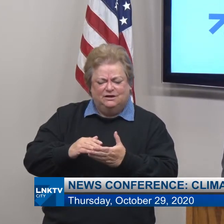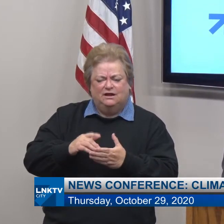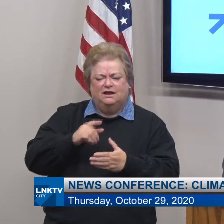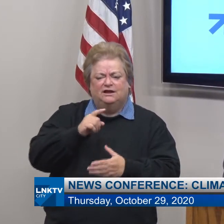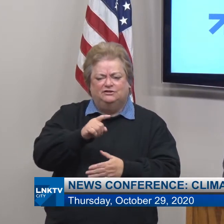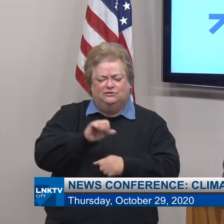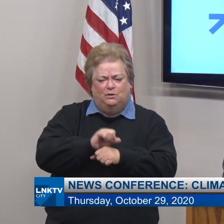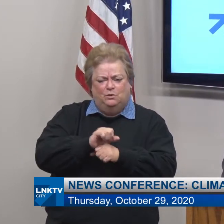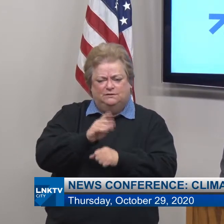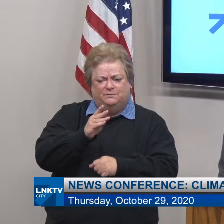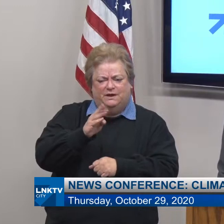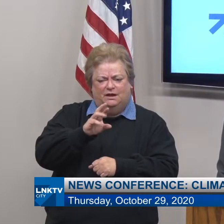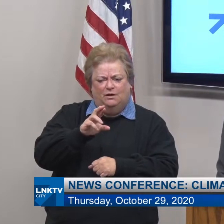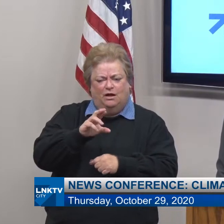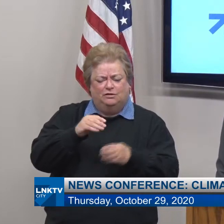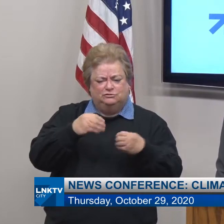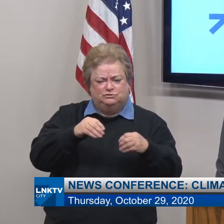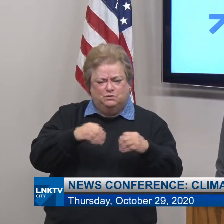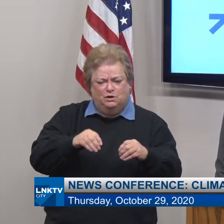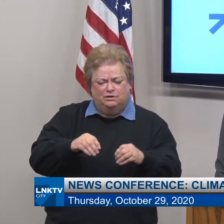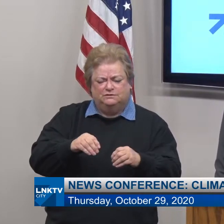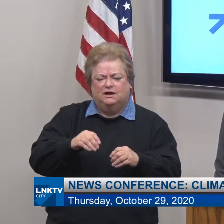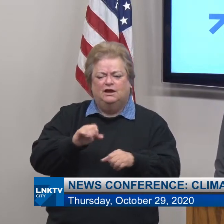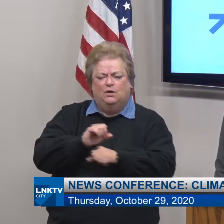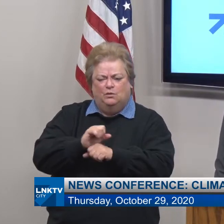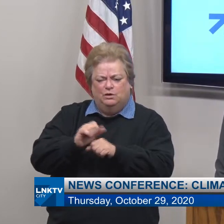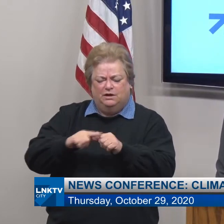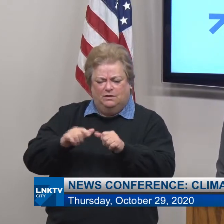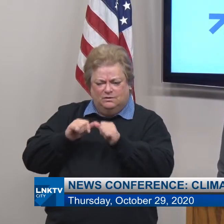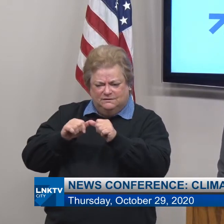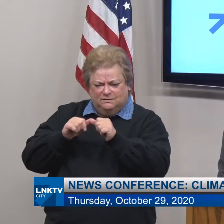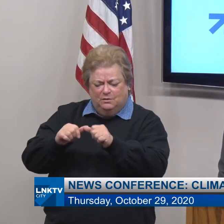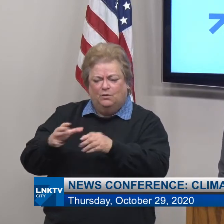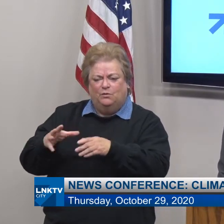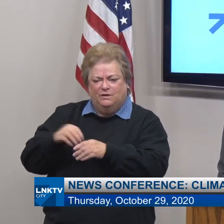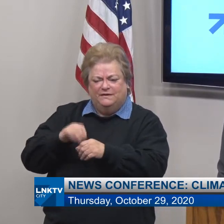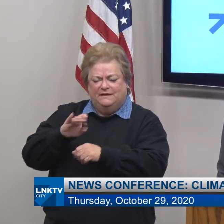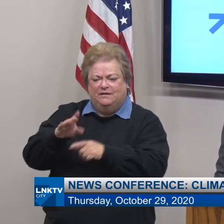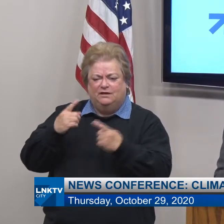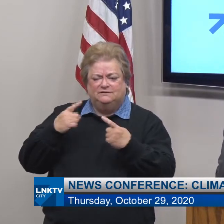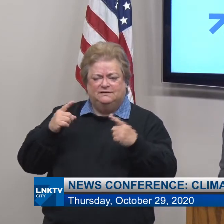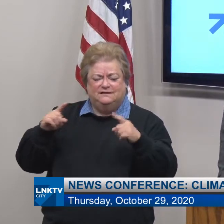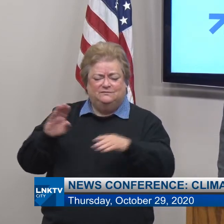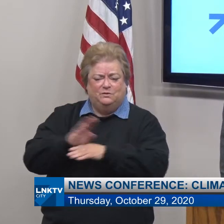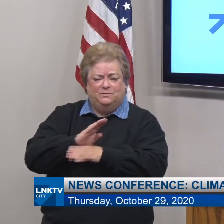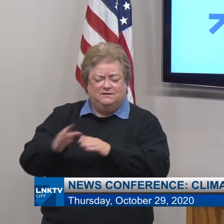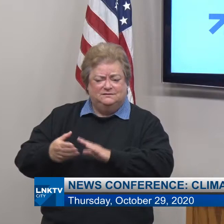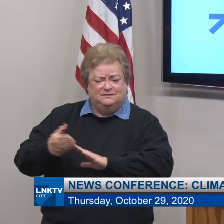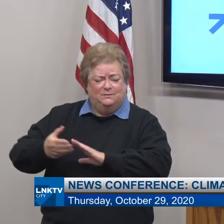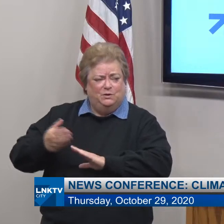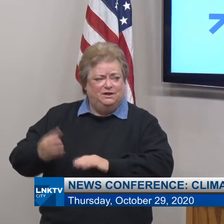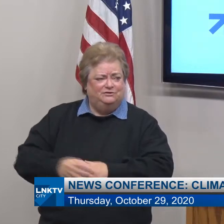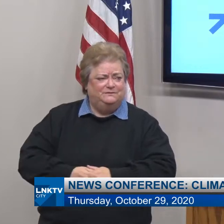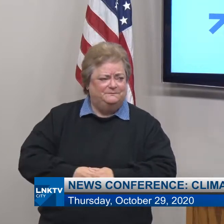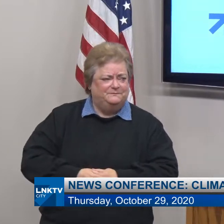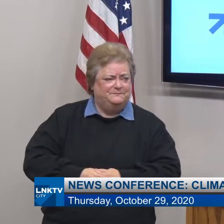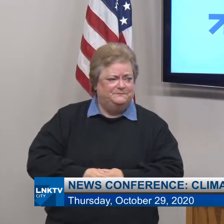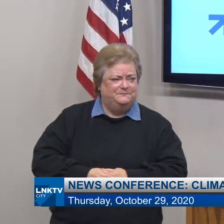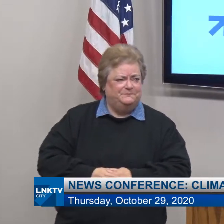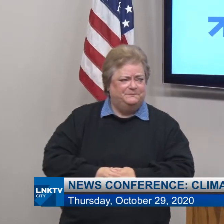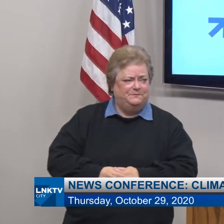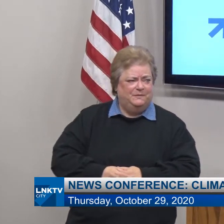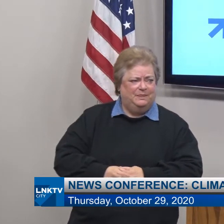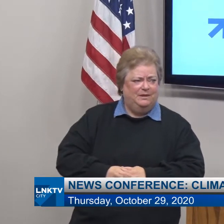Stores, already uses sustainability and resiliency within their successful business operations. Welcome, Jane.